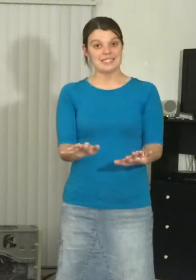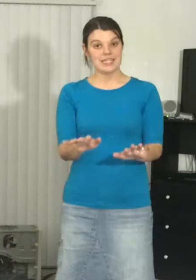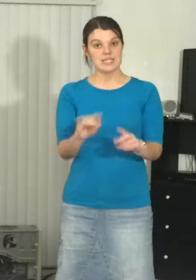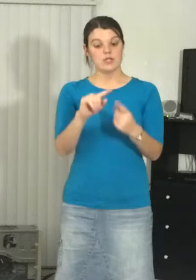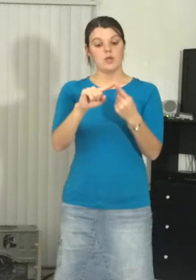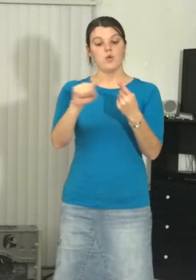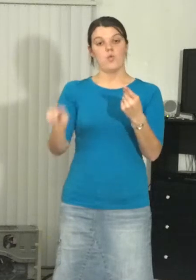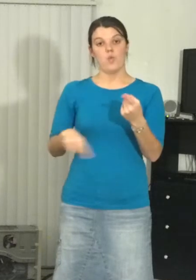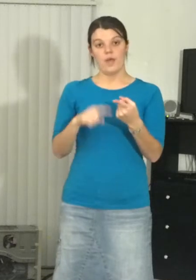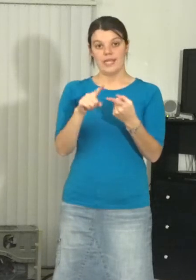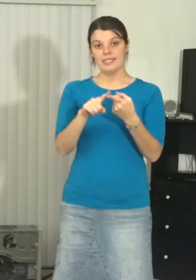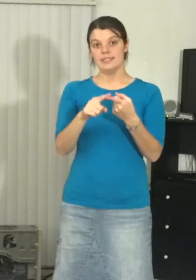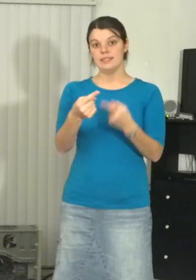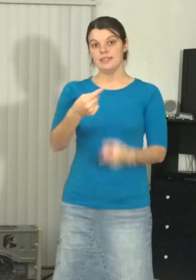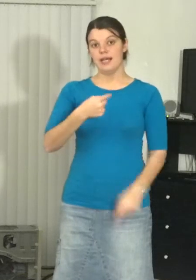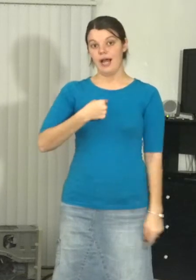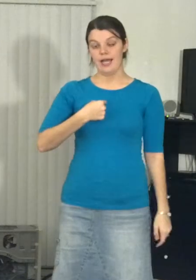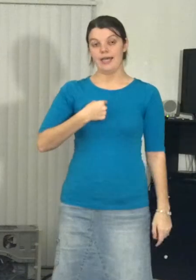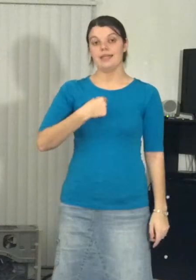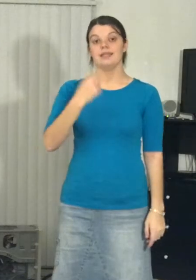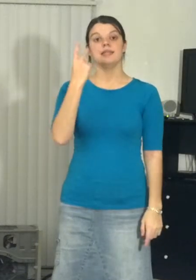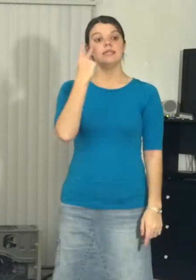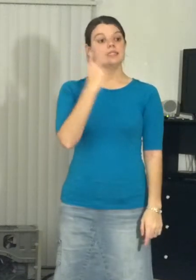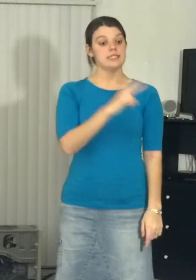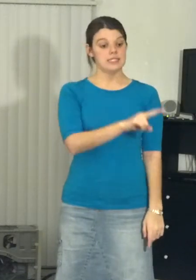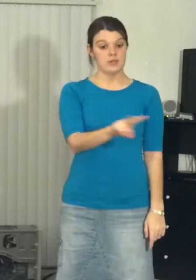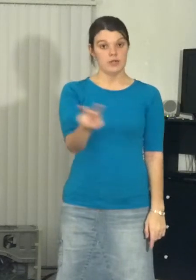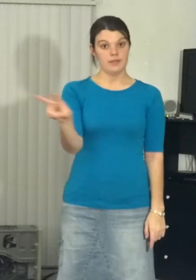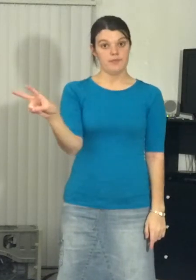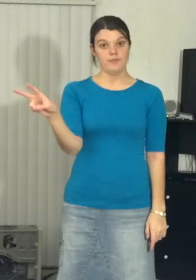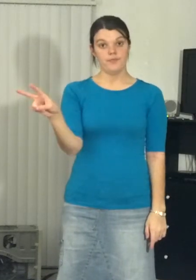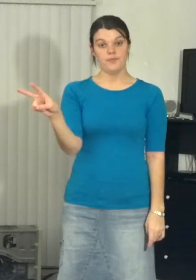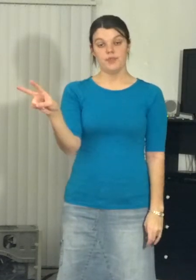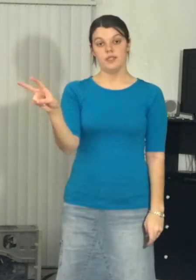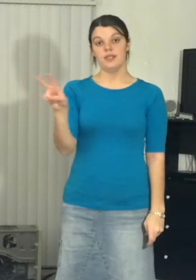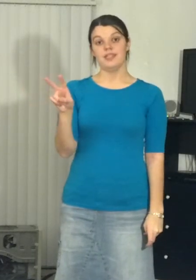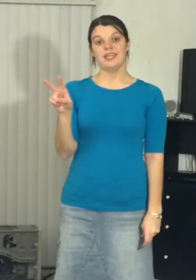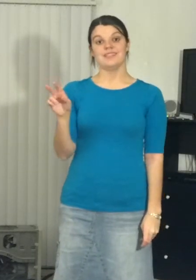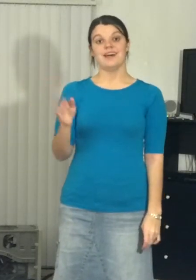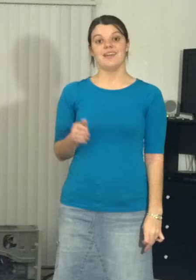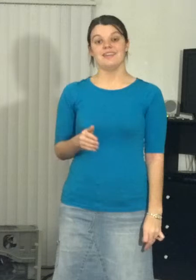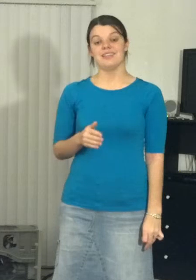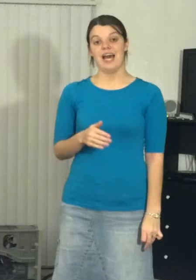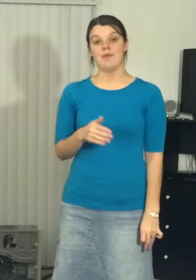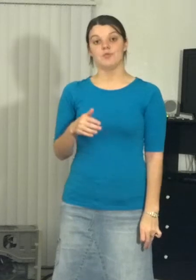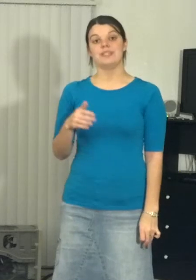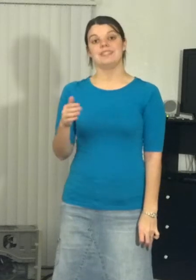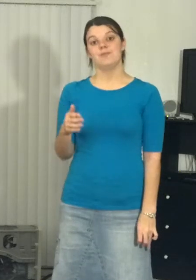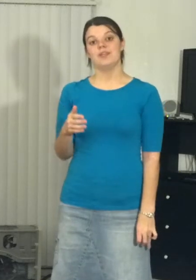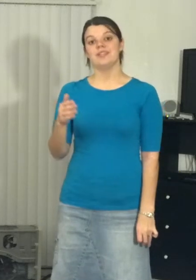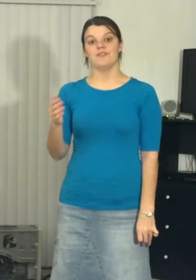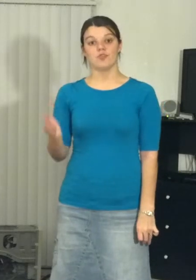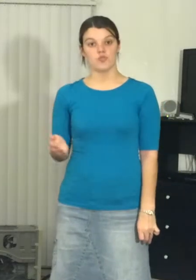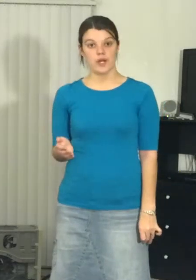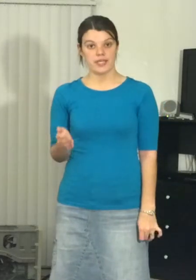blessing when I see one. The next line is I'm a recipient of